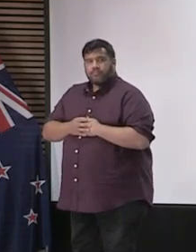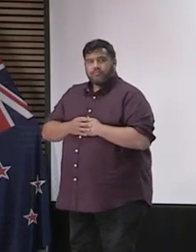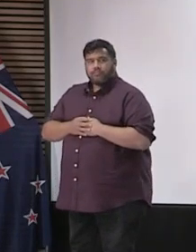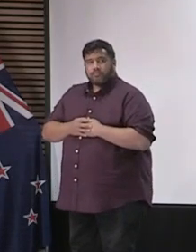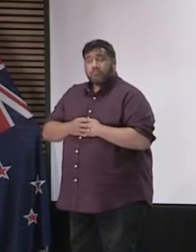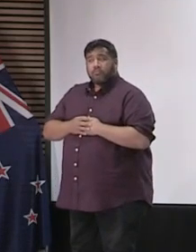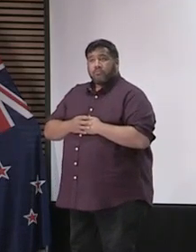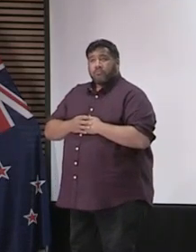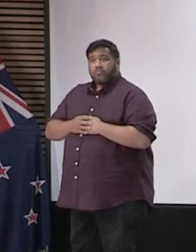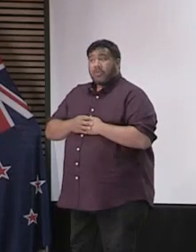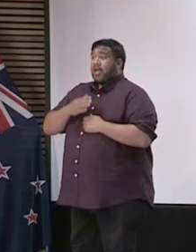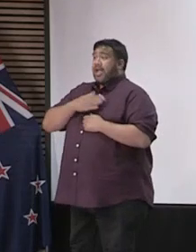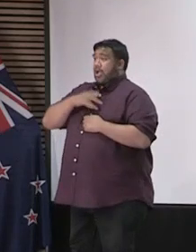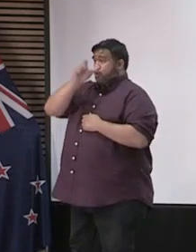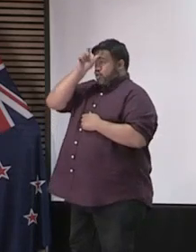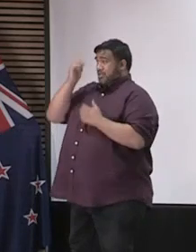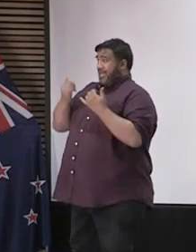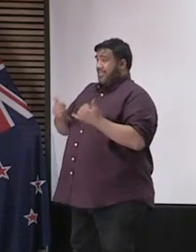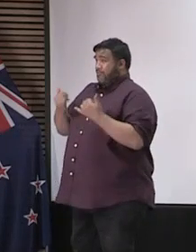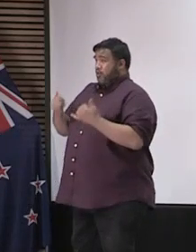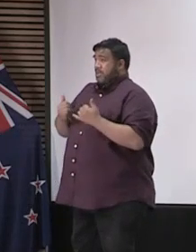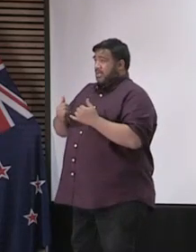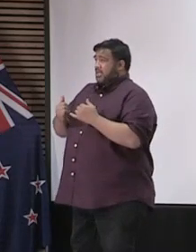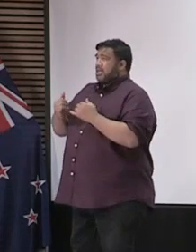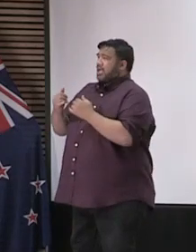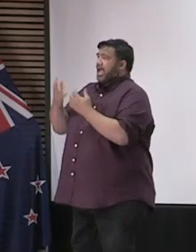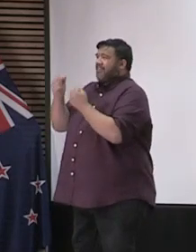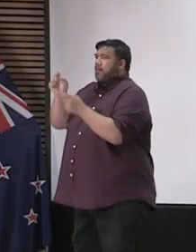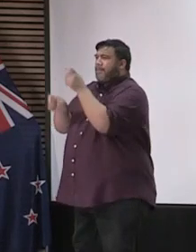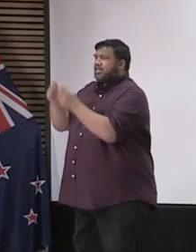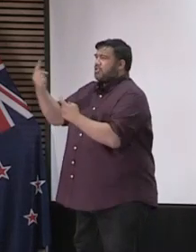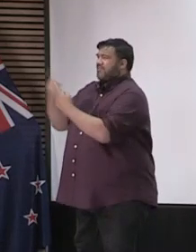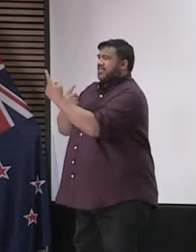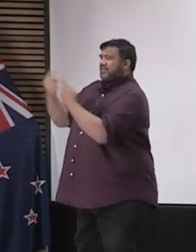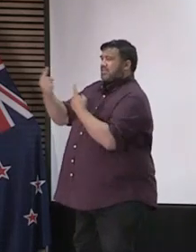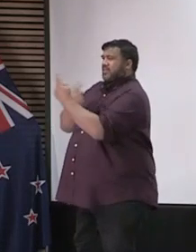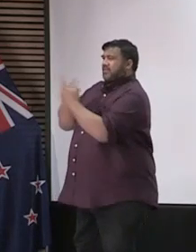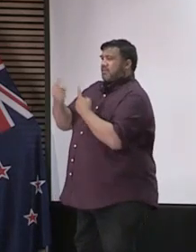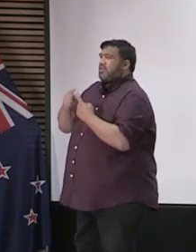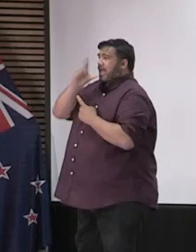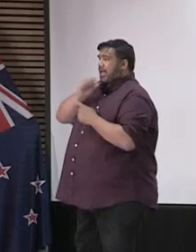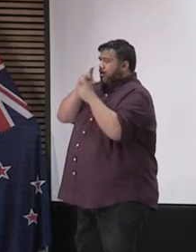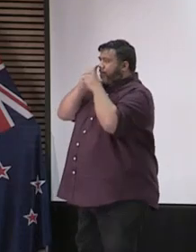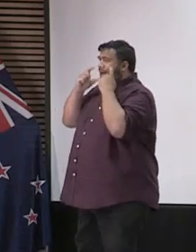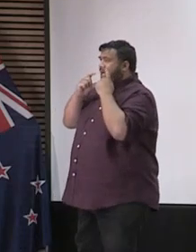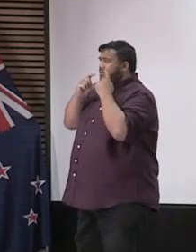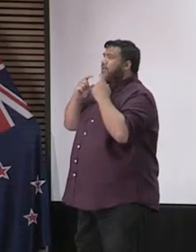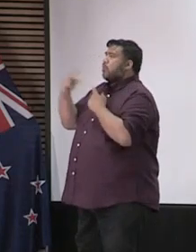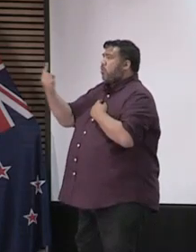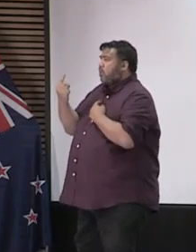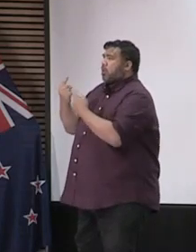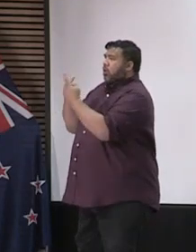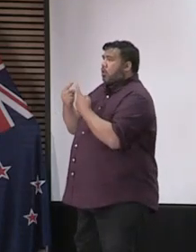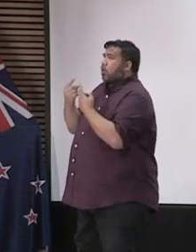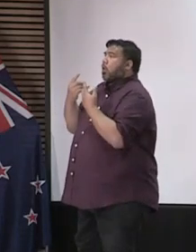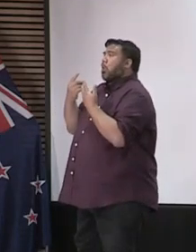need to change their PPE between each patient they might be swabbing, so they will be using it for a period, and the important thing is to change it after a